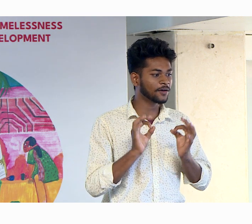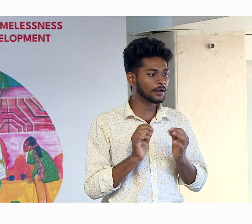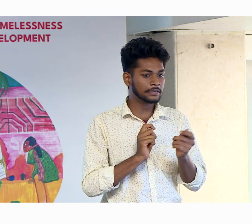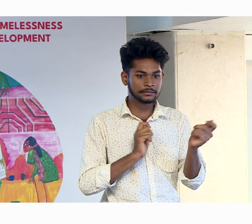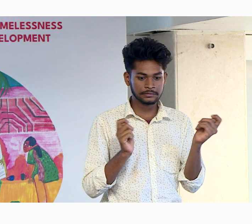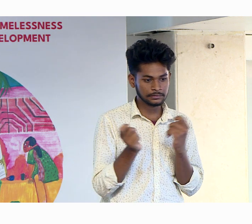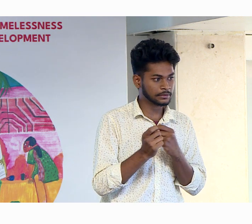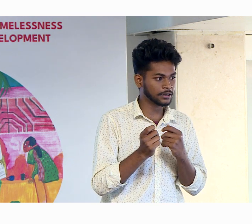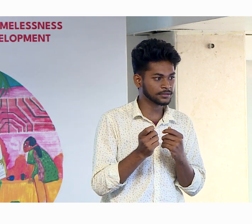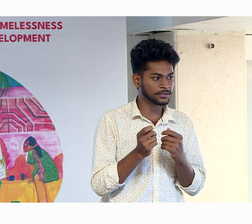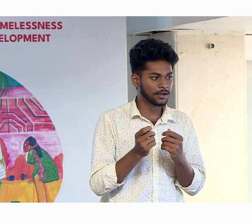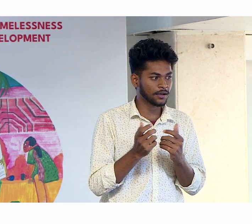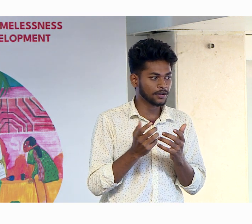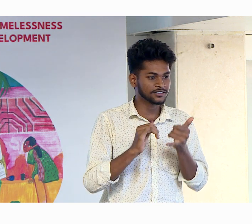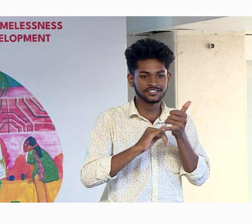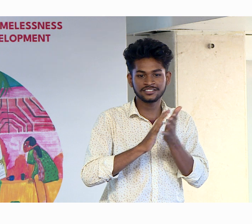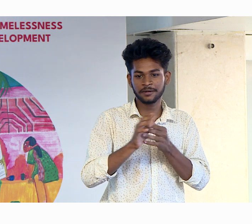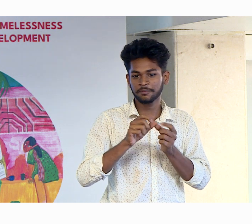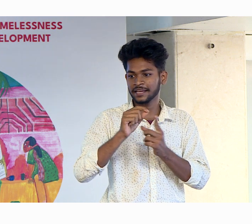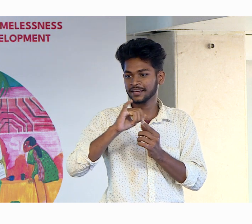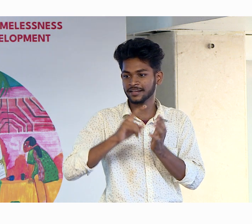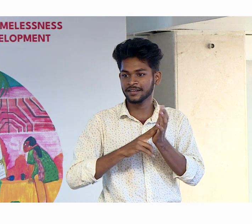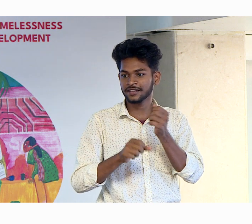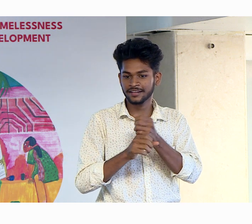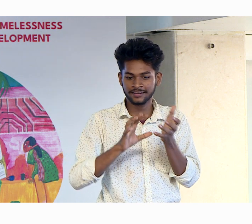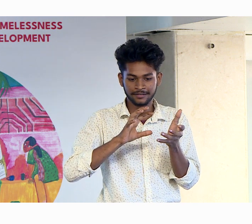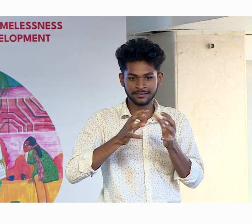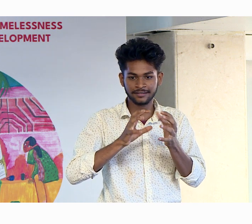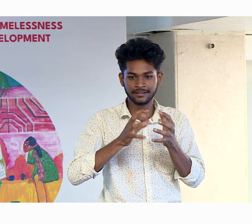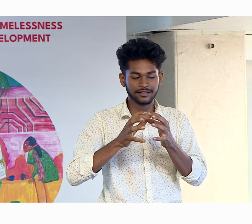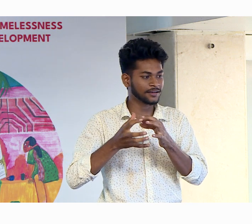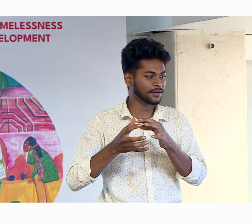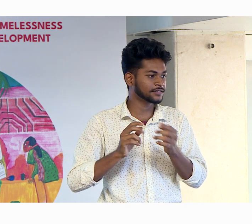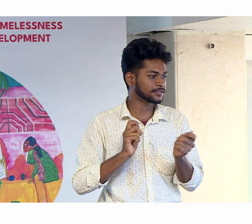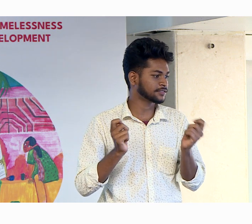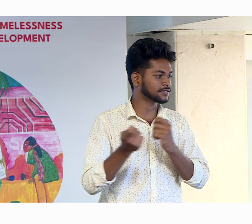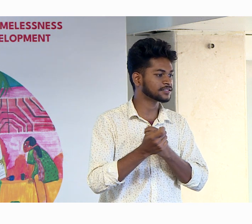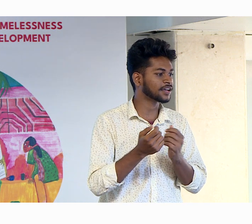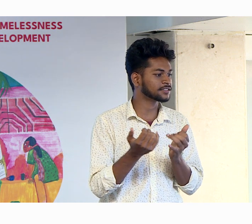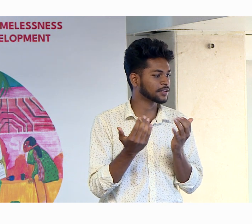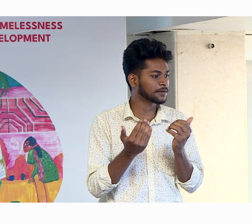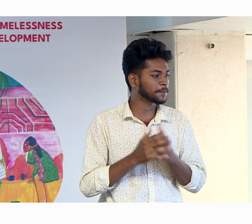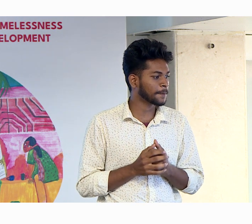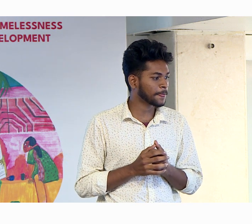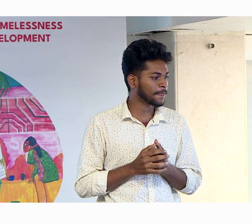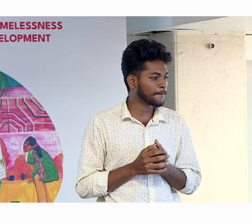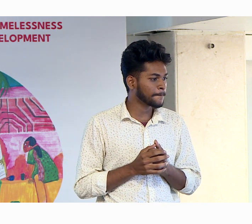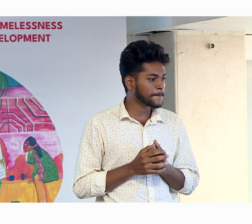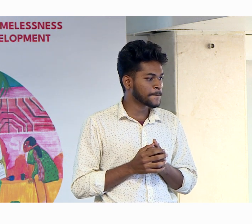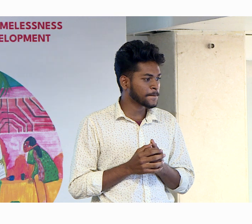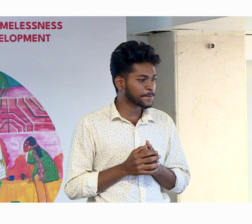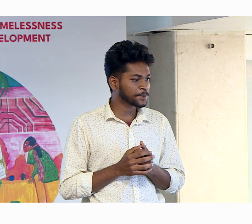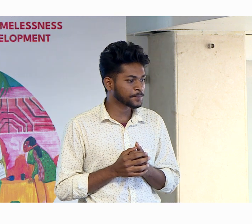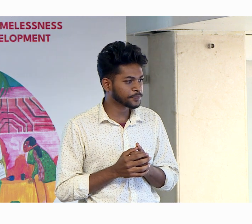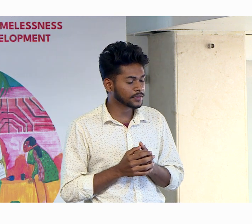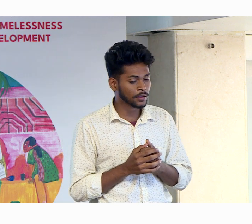critical conversations to help people in the community of practice form relationships, often new ones, that enable them to share their